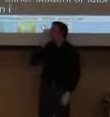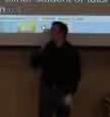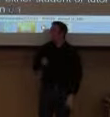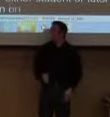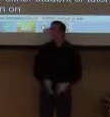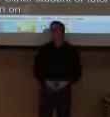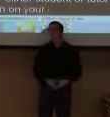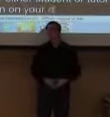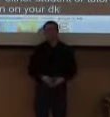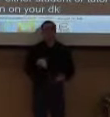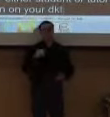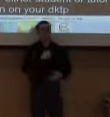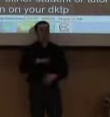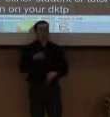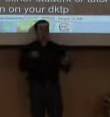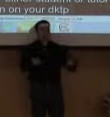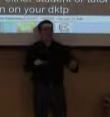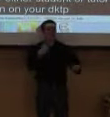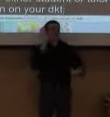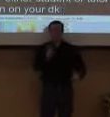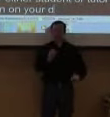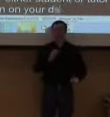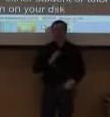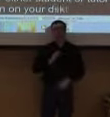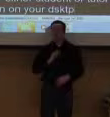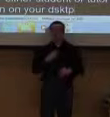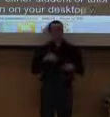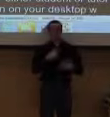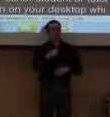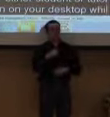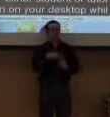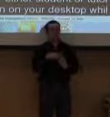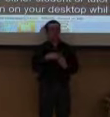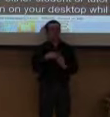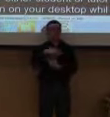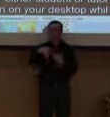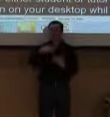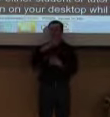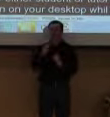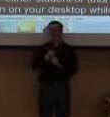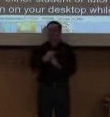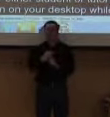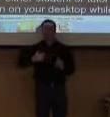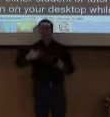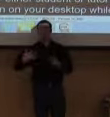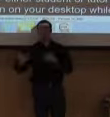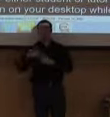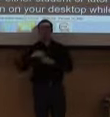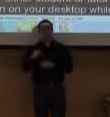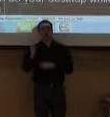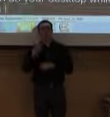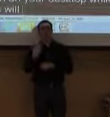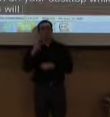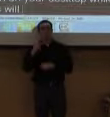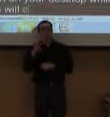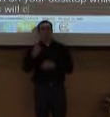And we found this to be, the potential for this really can allow Google Plus Hangouts to expand to include other third-party software while